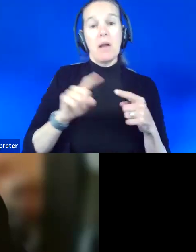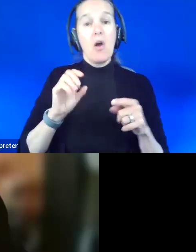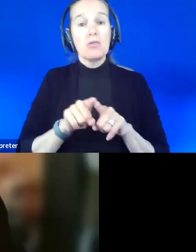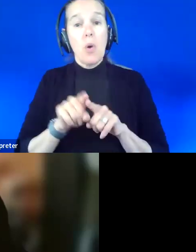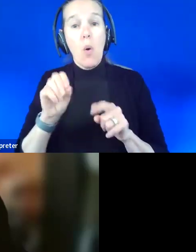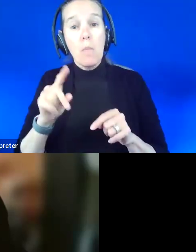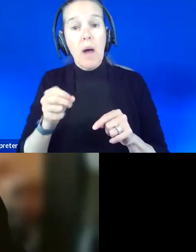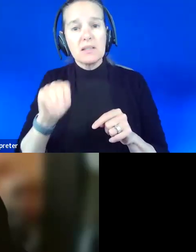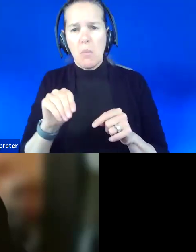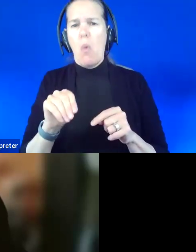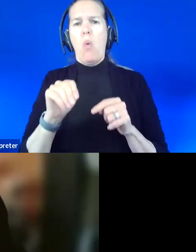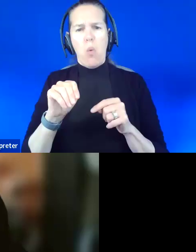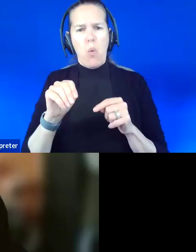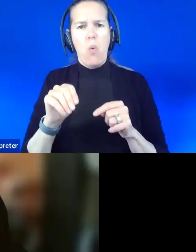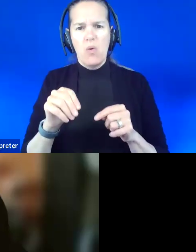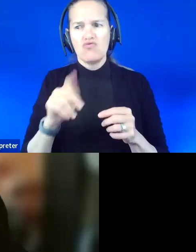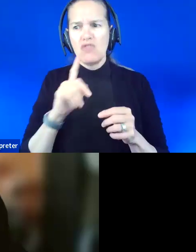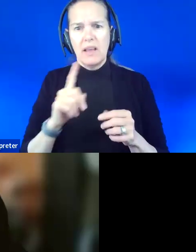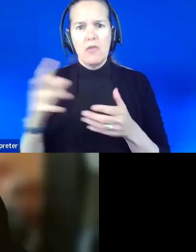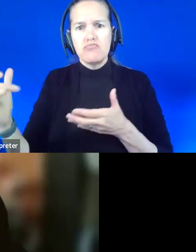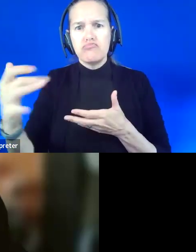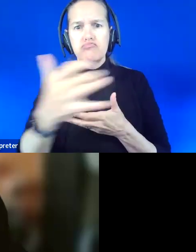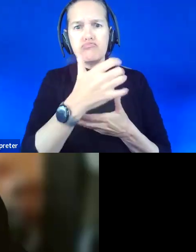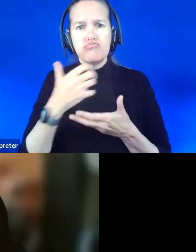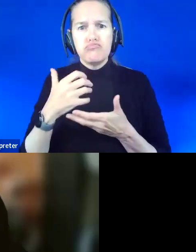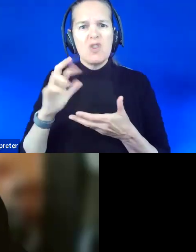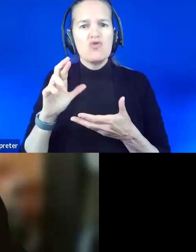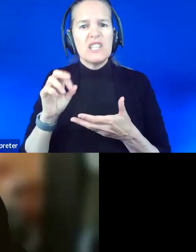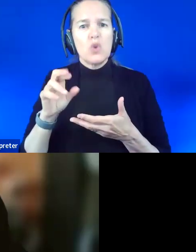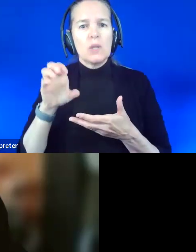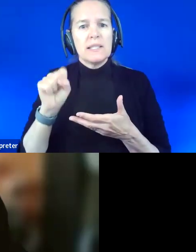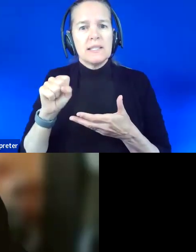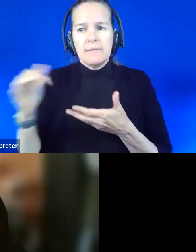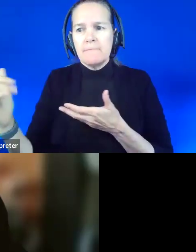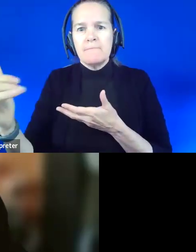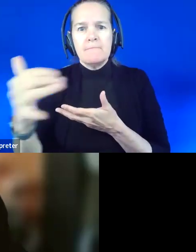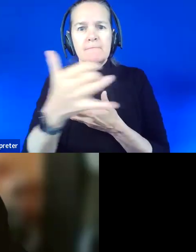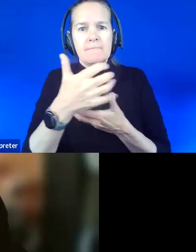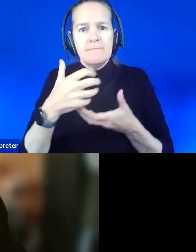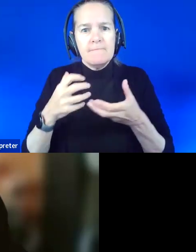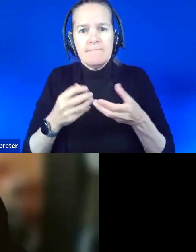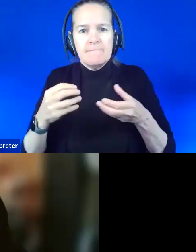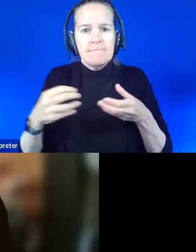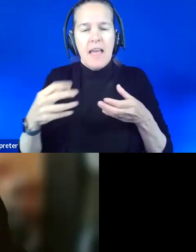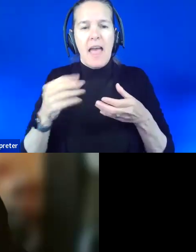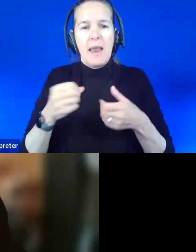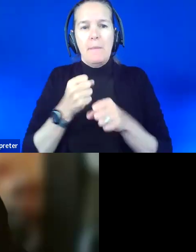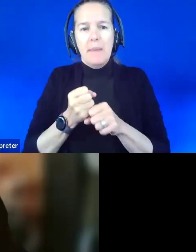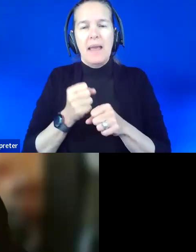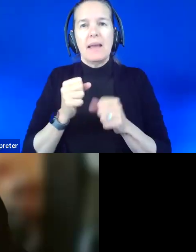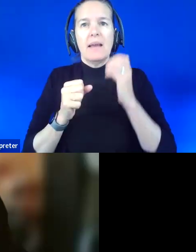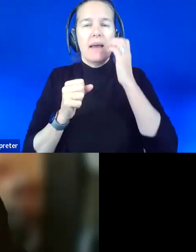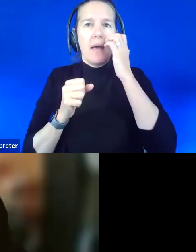resourceful animals, and they take things around them and make the former dens of other